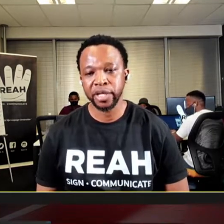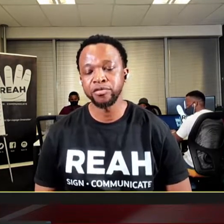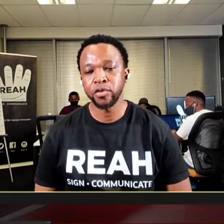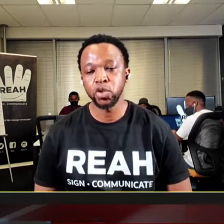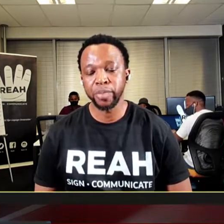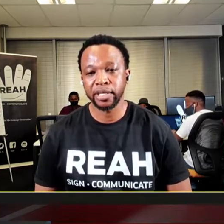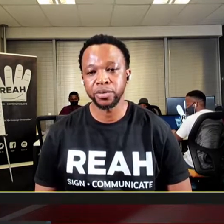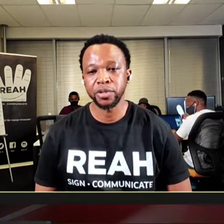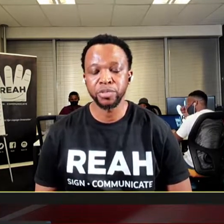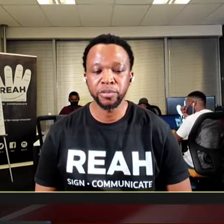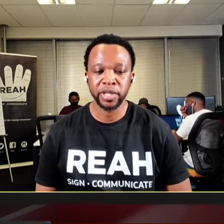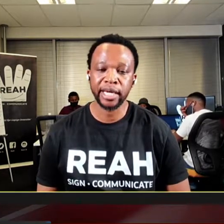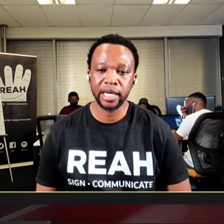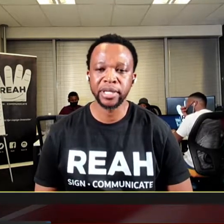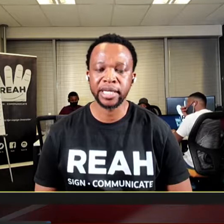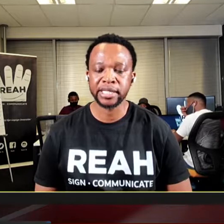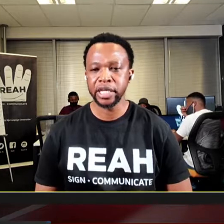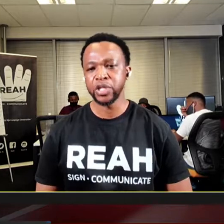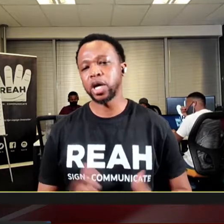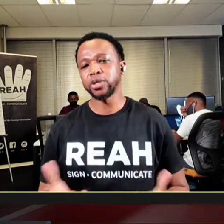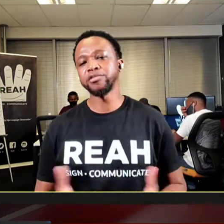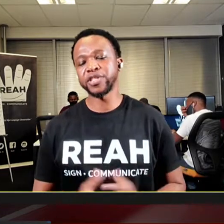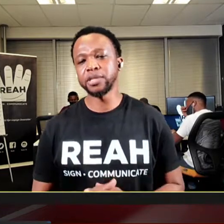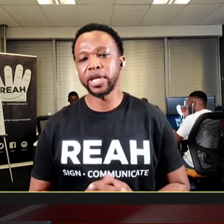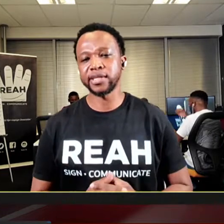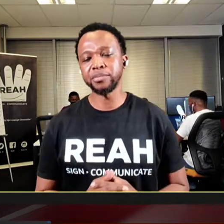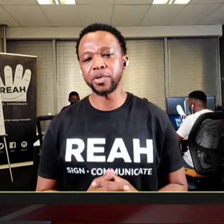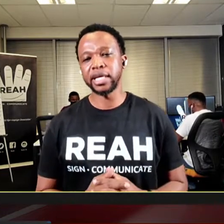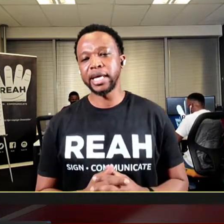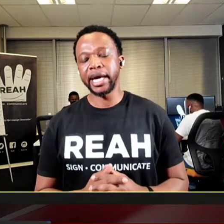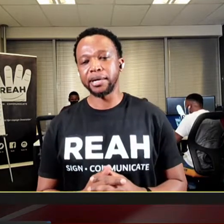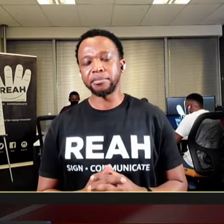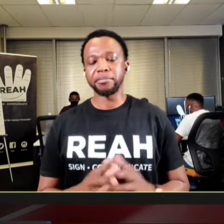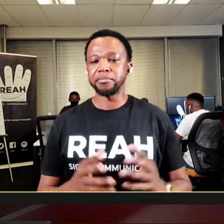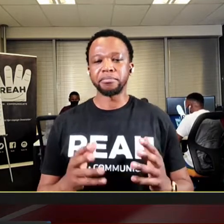We are grateful to partner with those people that are helping us. So I'll give you a simple example.